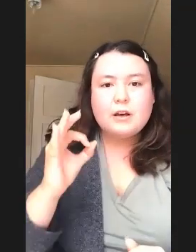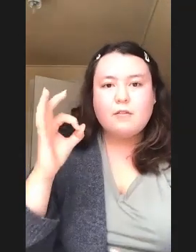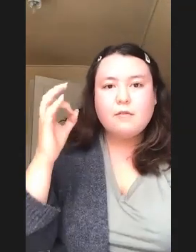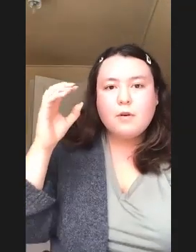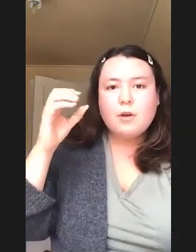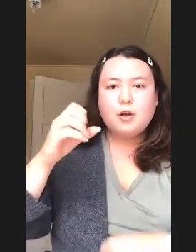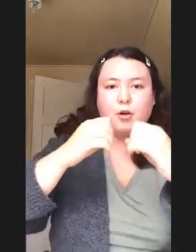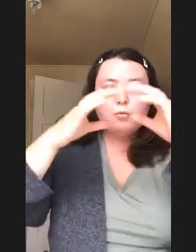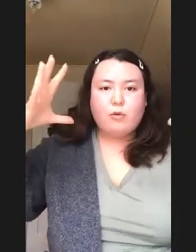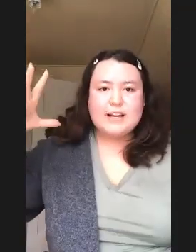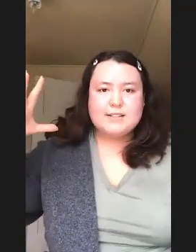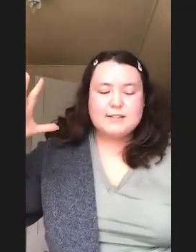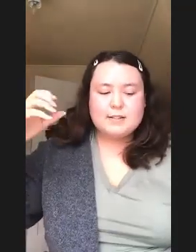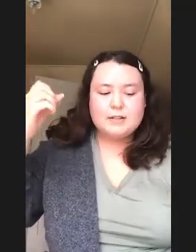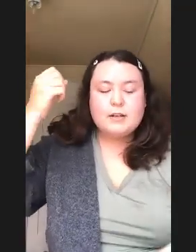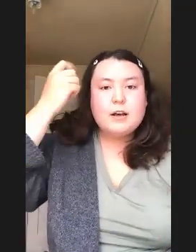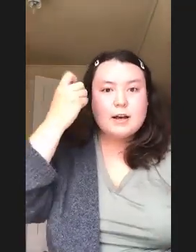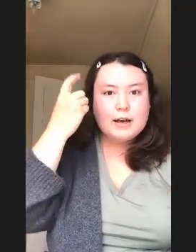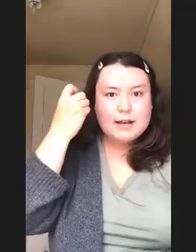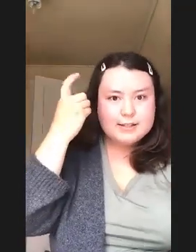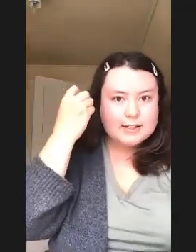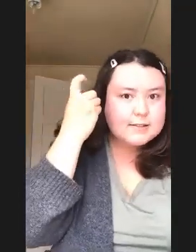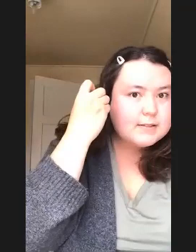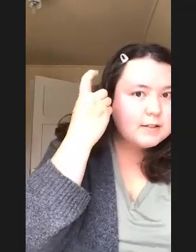of bright ideas.